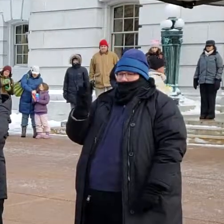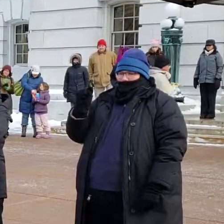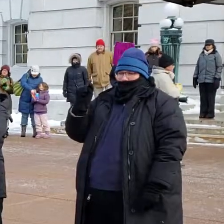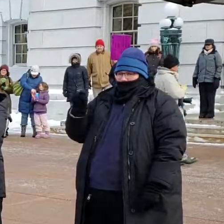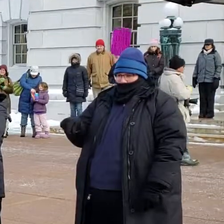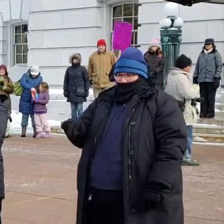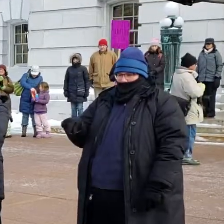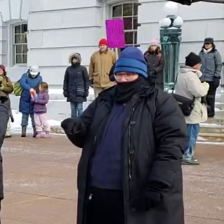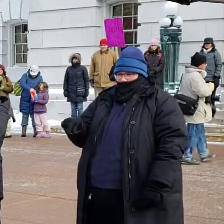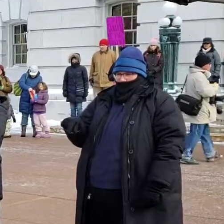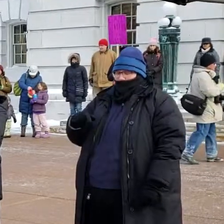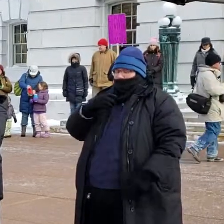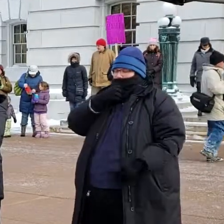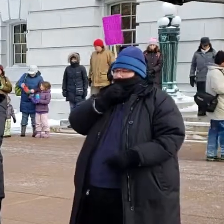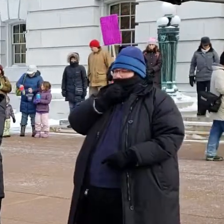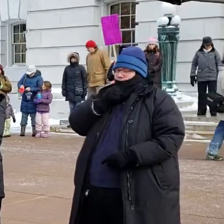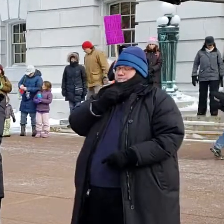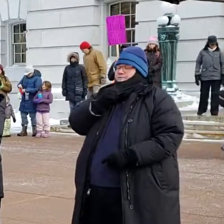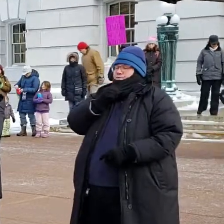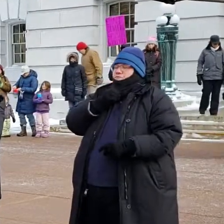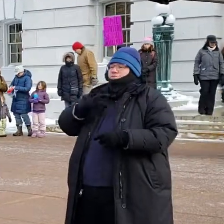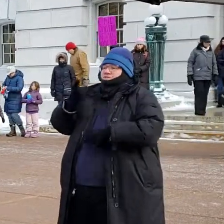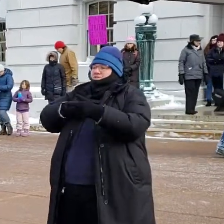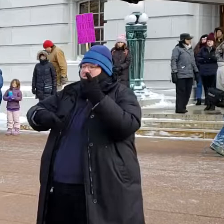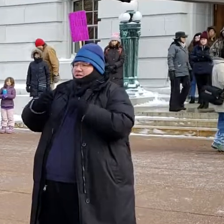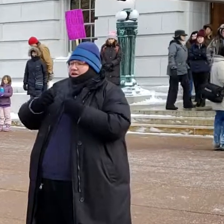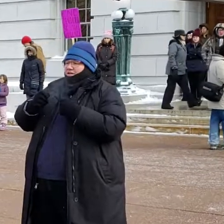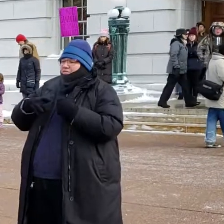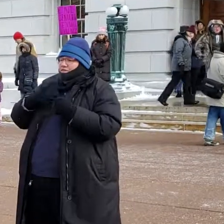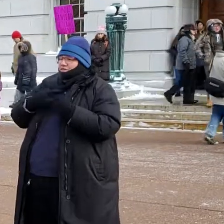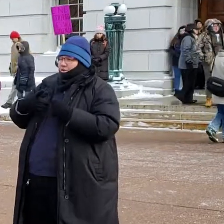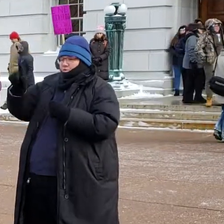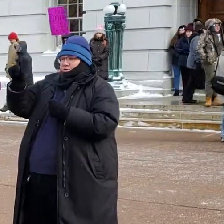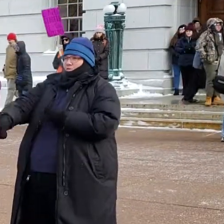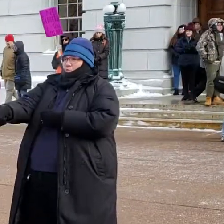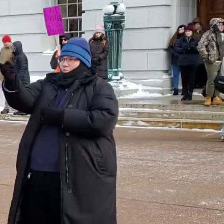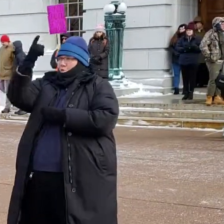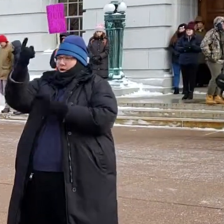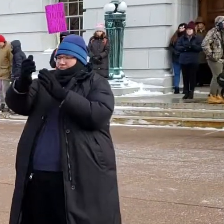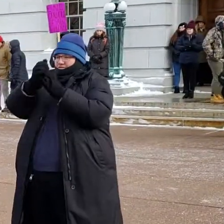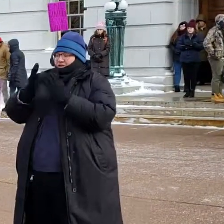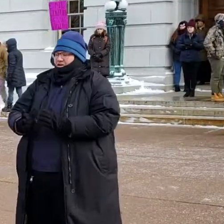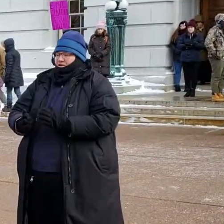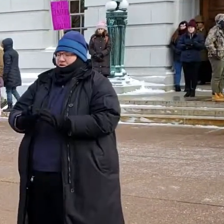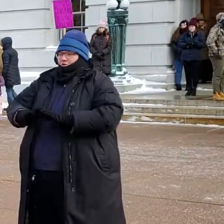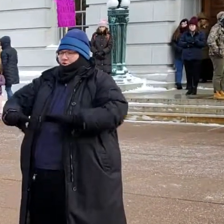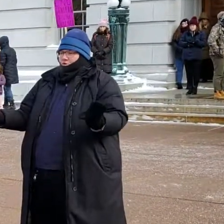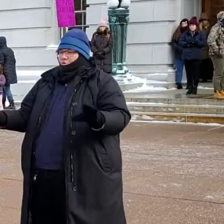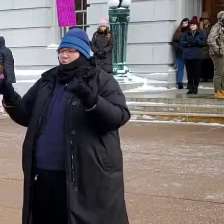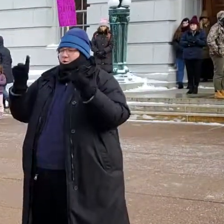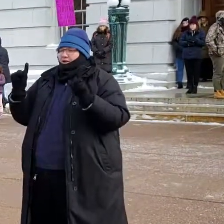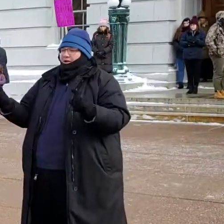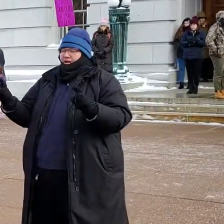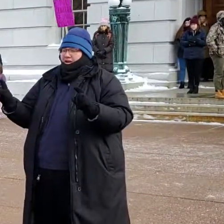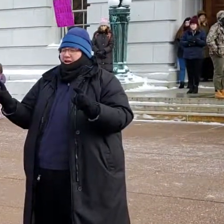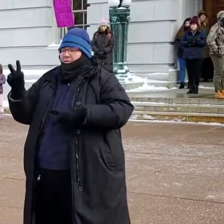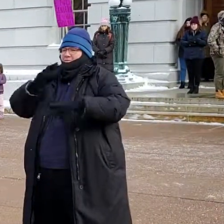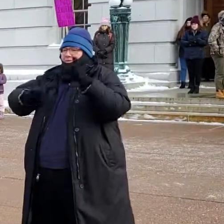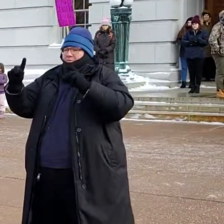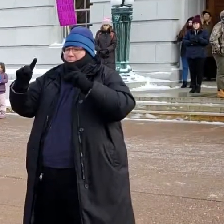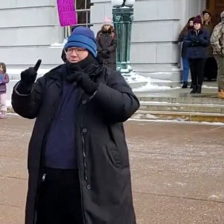Instead of looking for leadership from one person or the Democratic Party, we need a shift towards solidarity